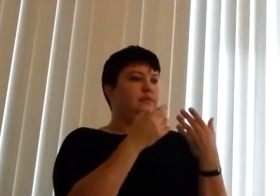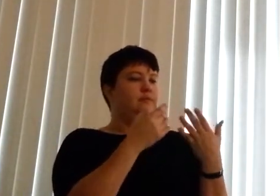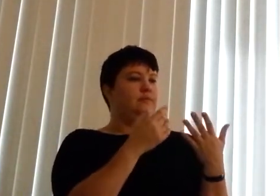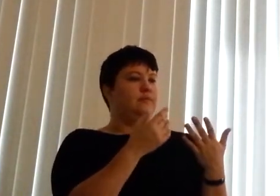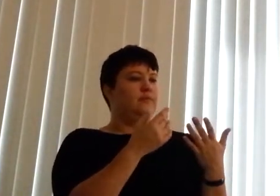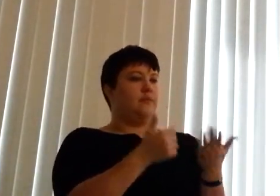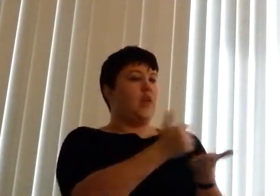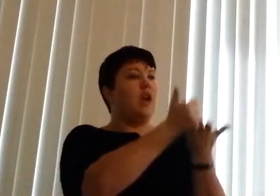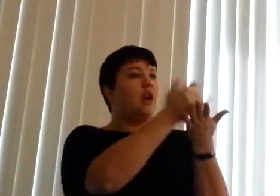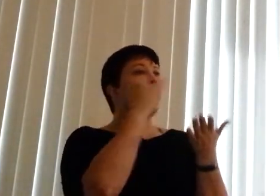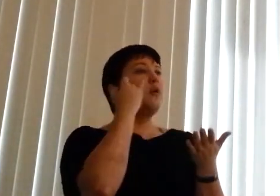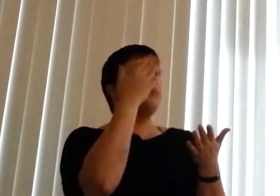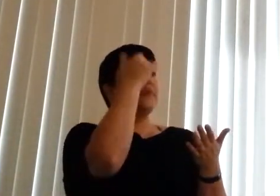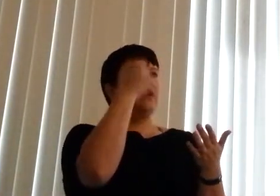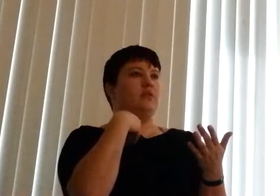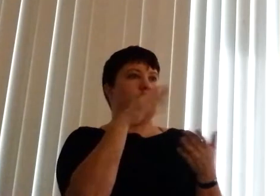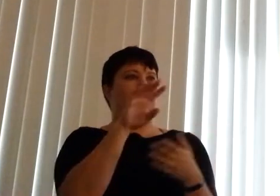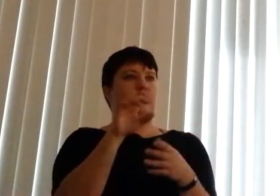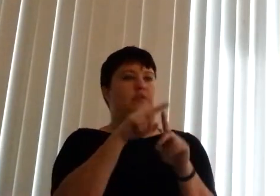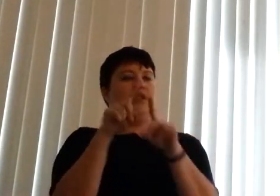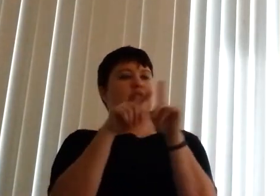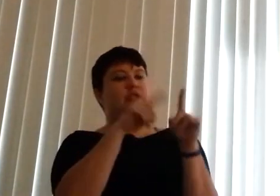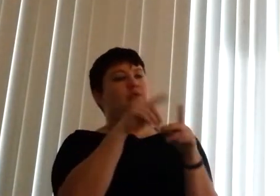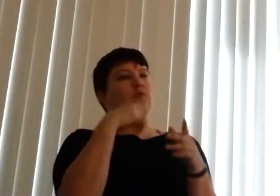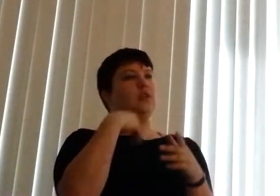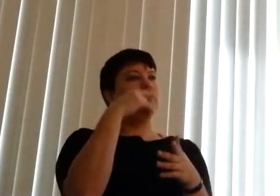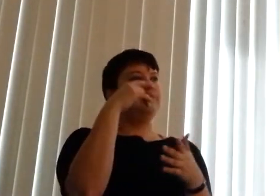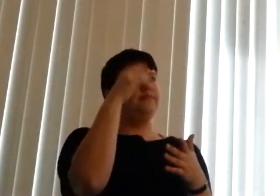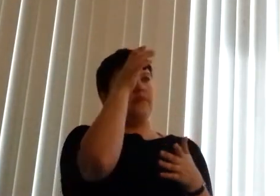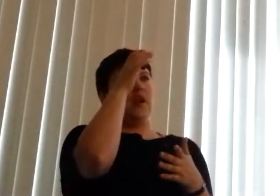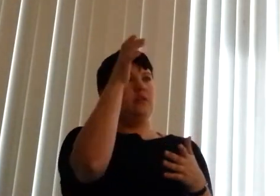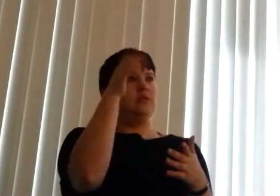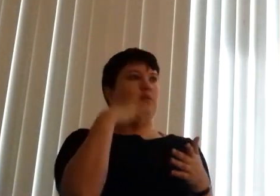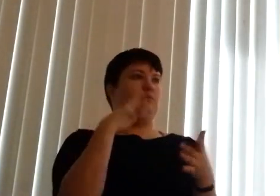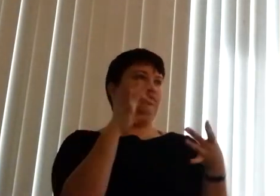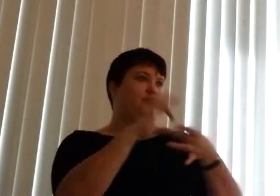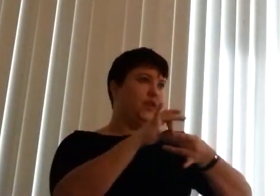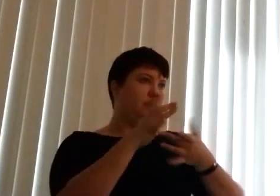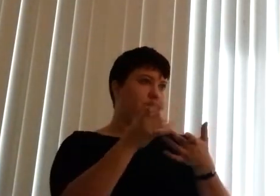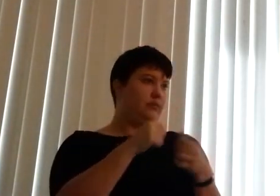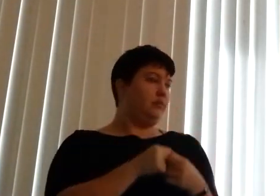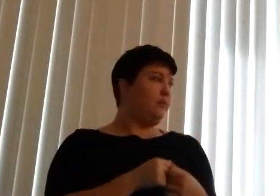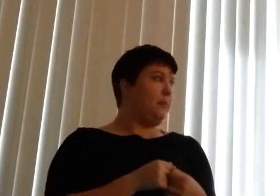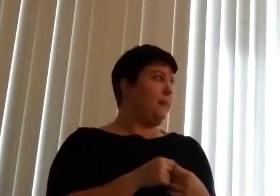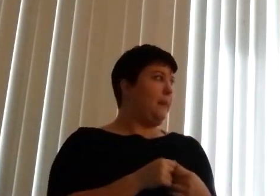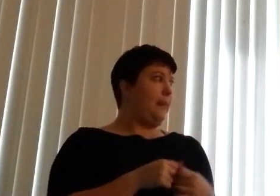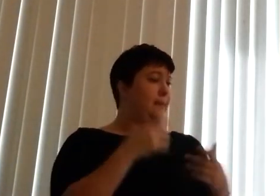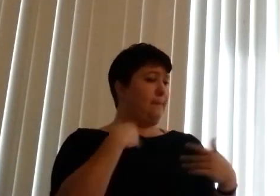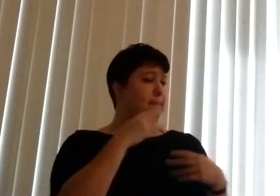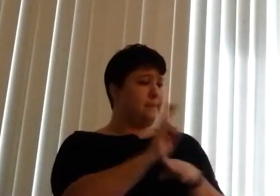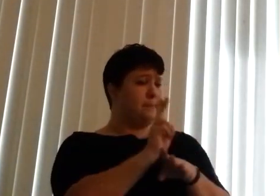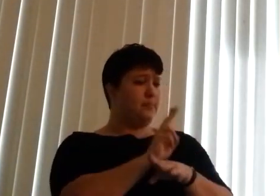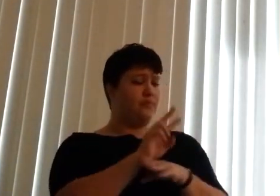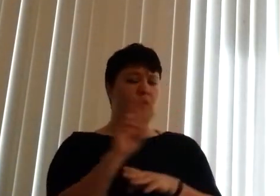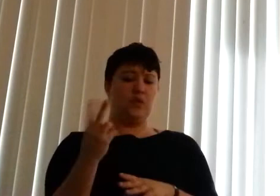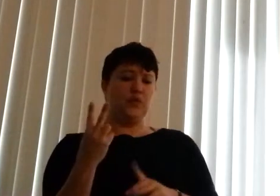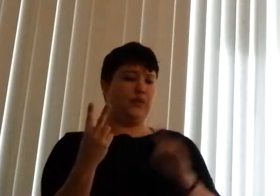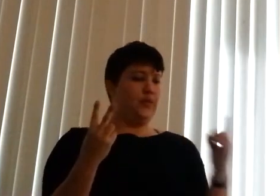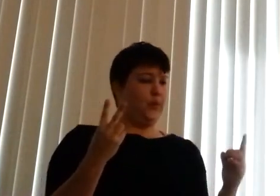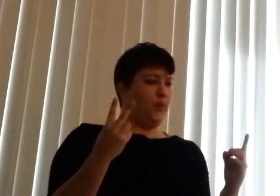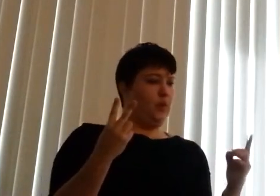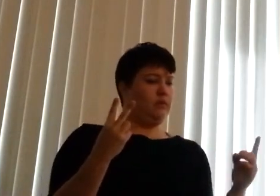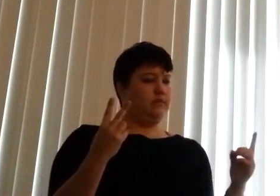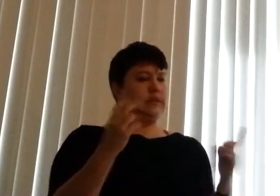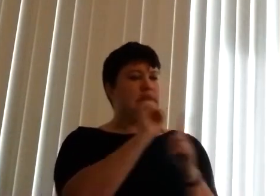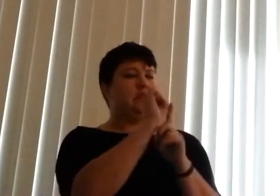they have. Now, I used a 2 versus 1 sort of scenario here, but I could